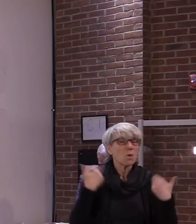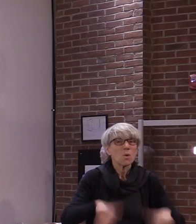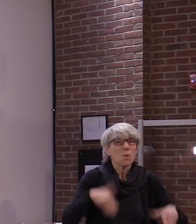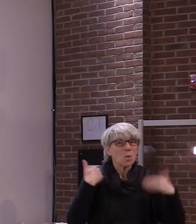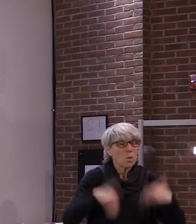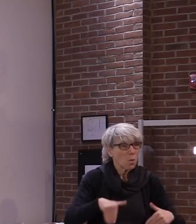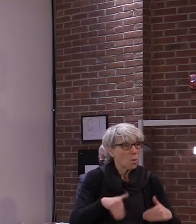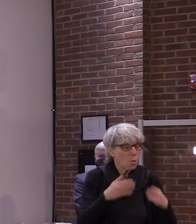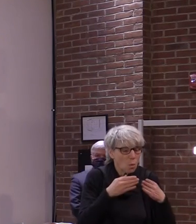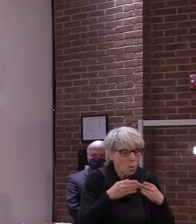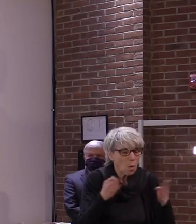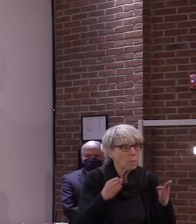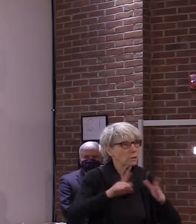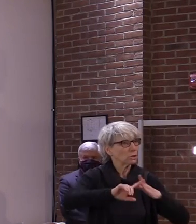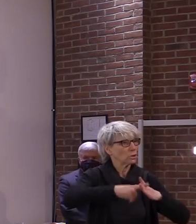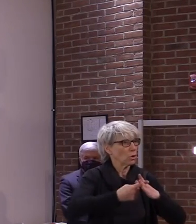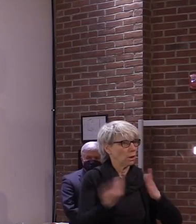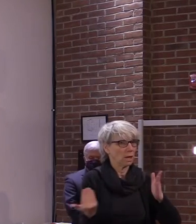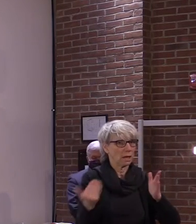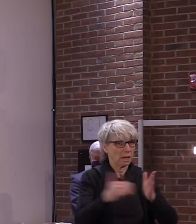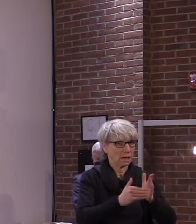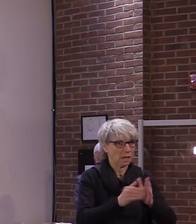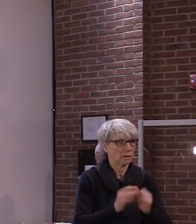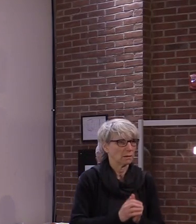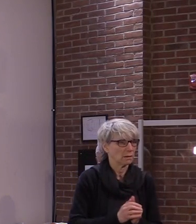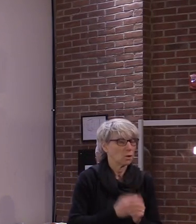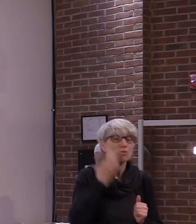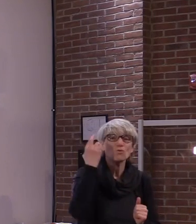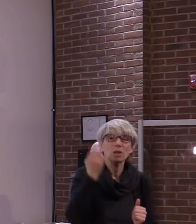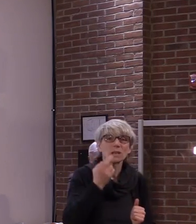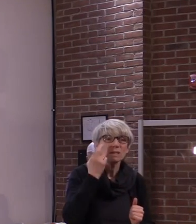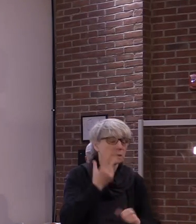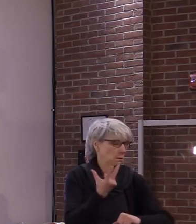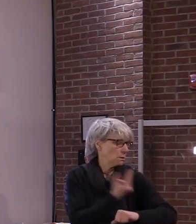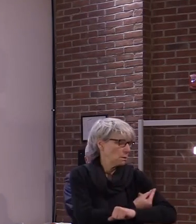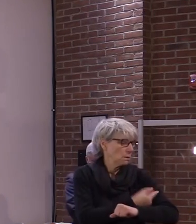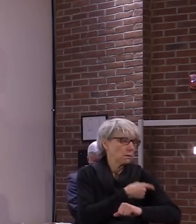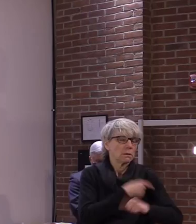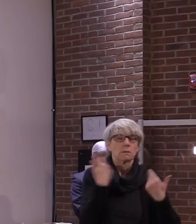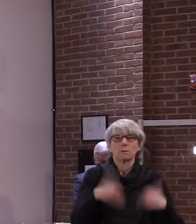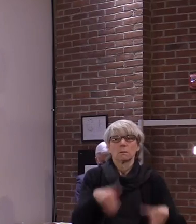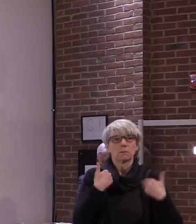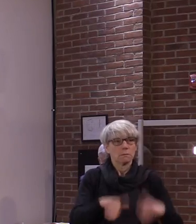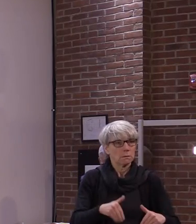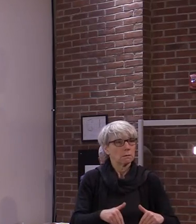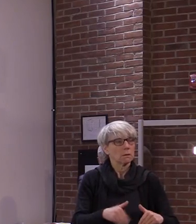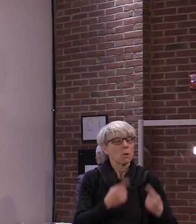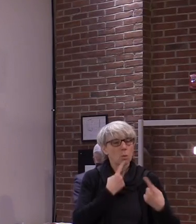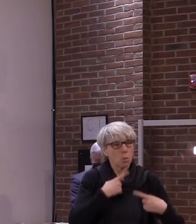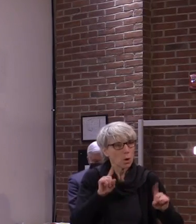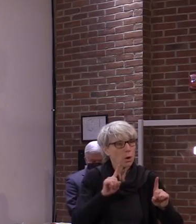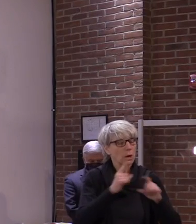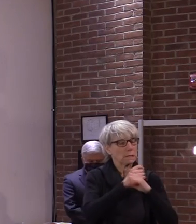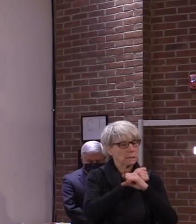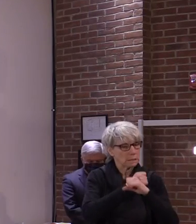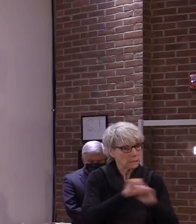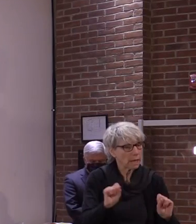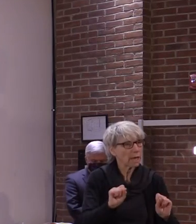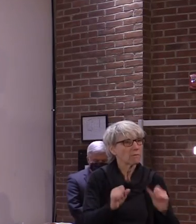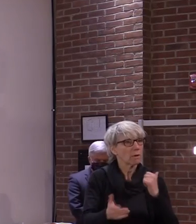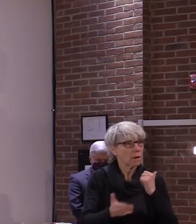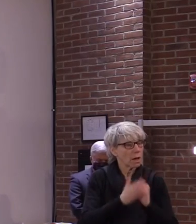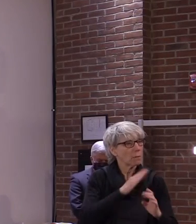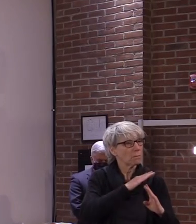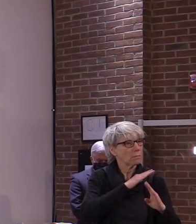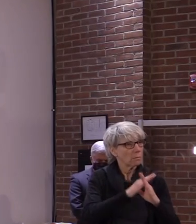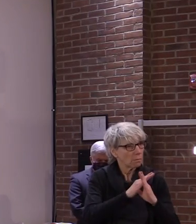vaccinations, safe and effective vaccines that are already working to protect Vermonters from COVID-19. The